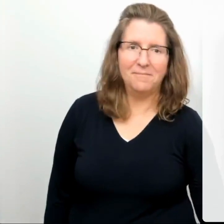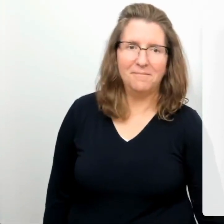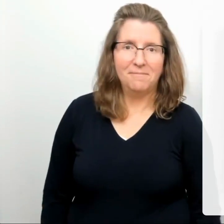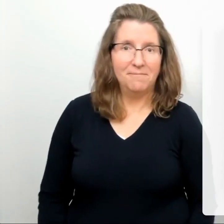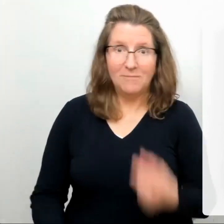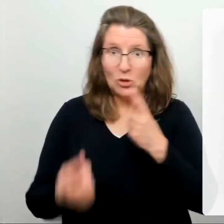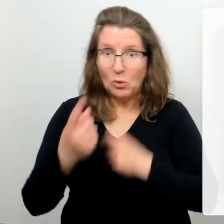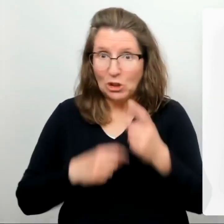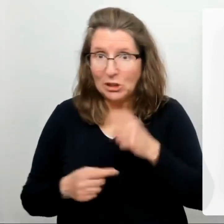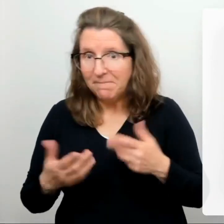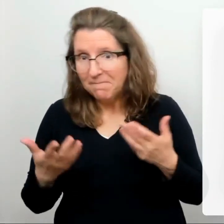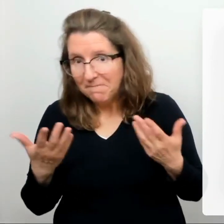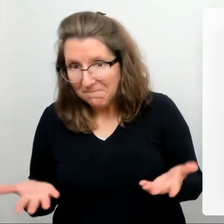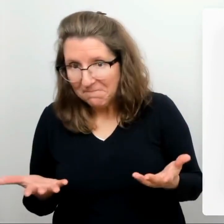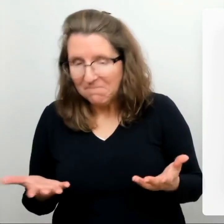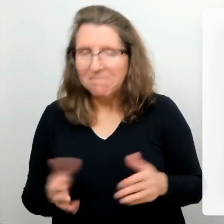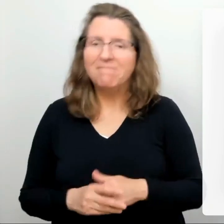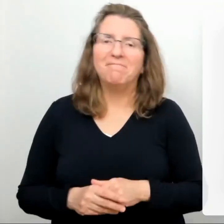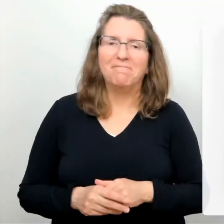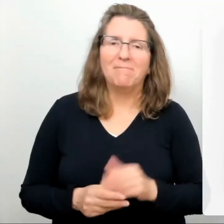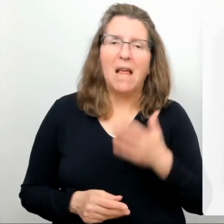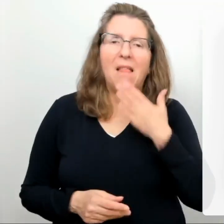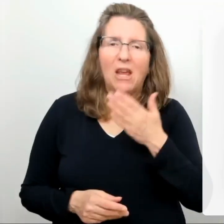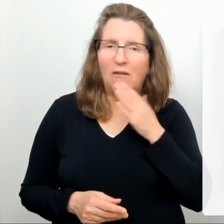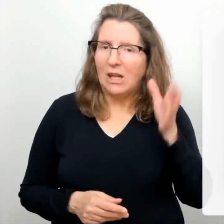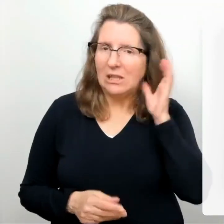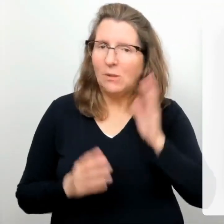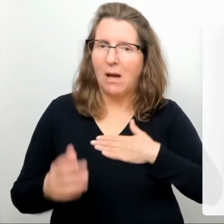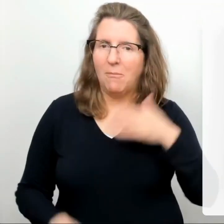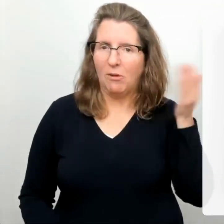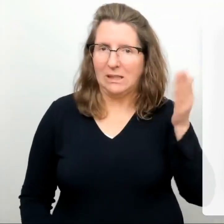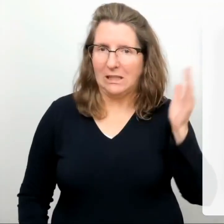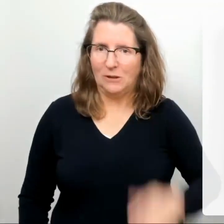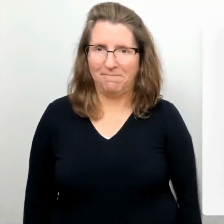Questions? Thank you for listening to my presentation.